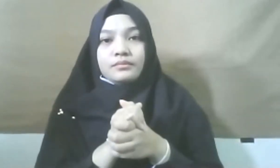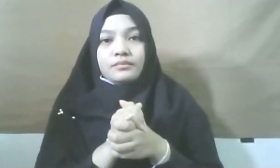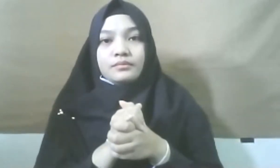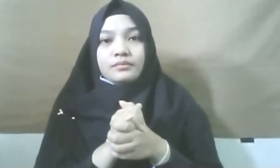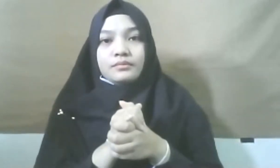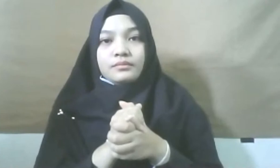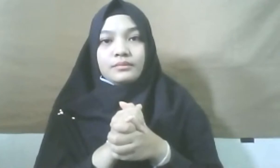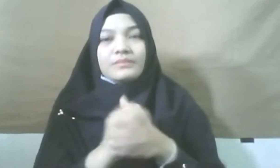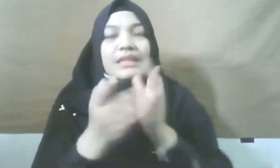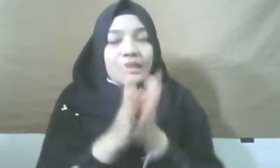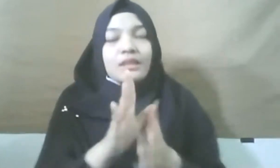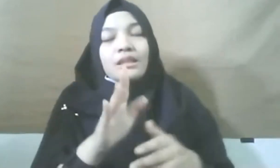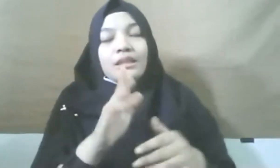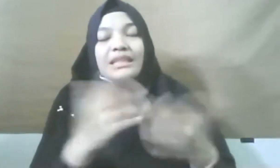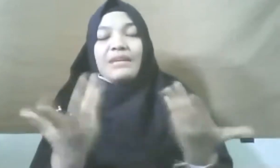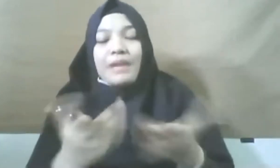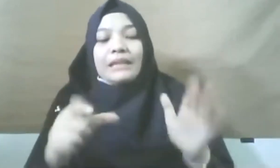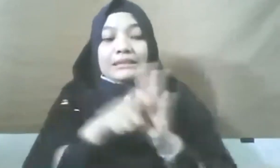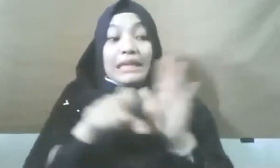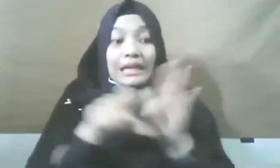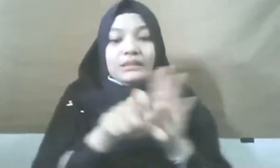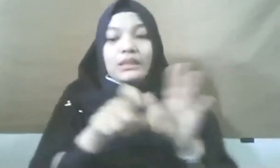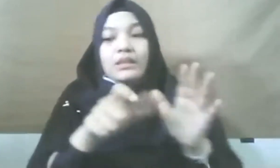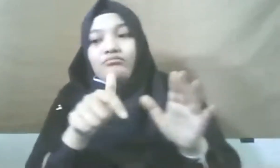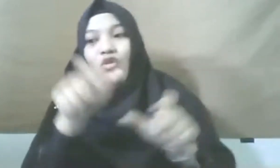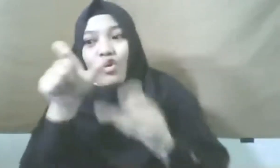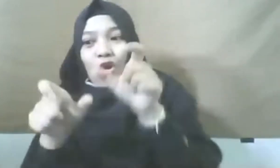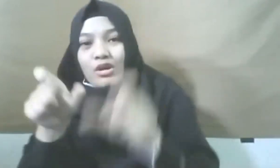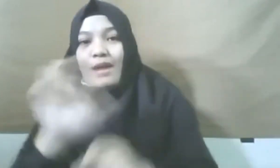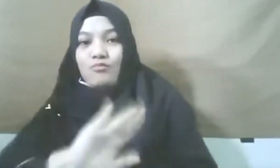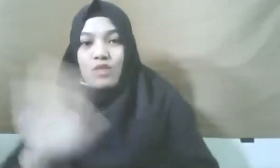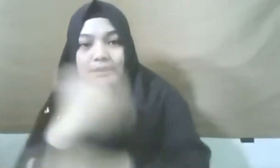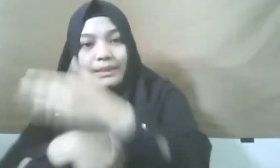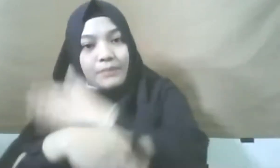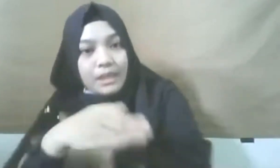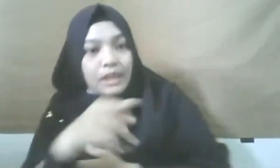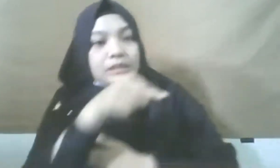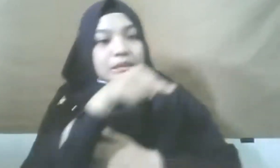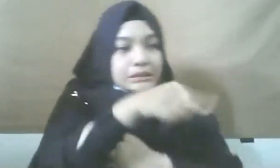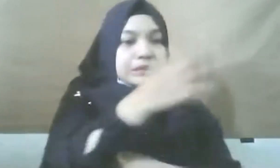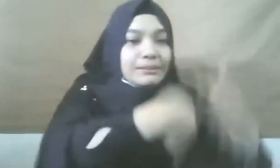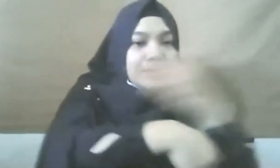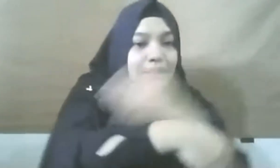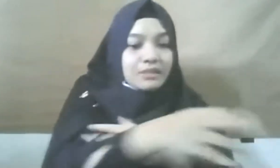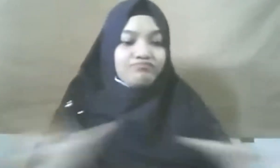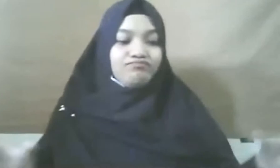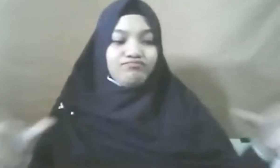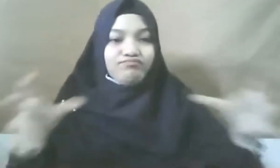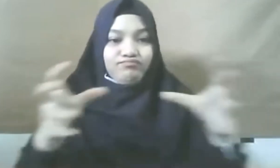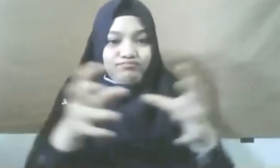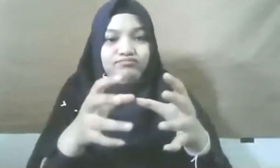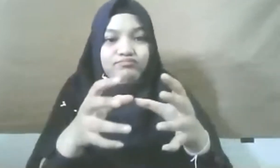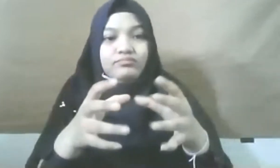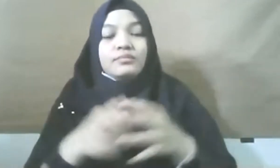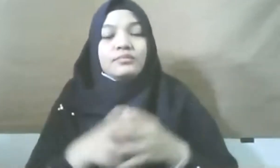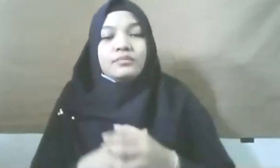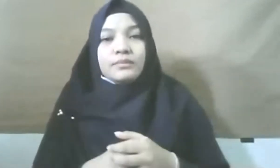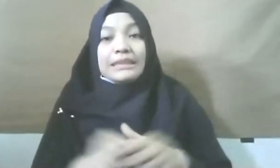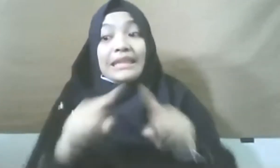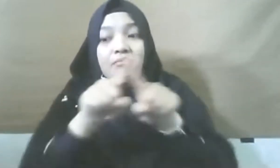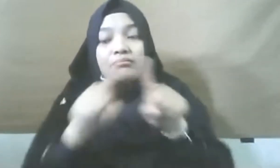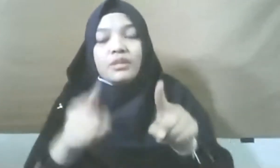can be there. That will be the questions. But I think for at the